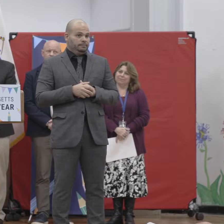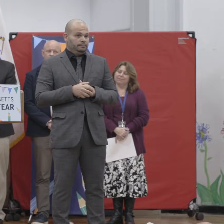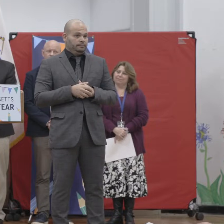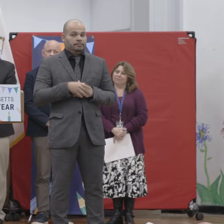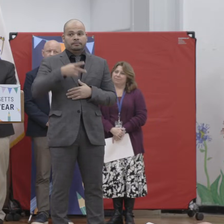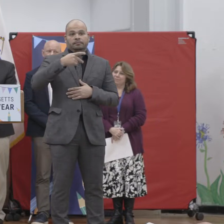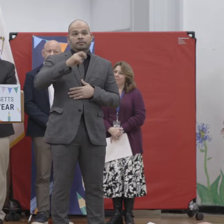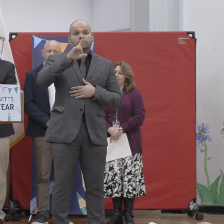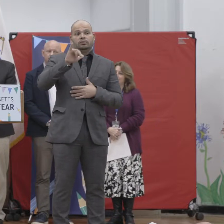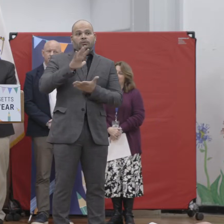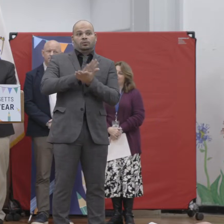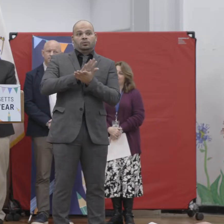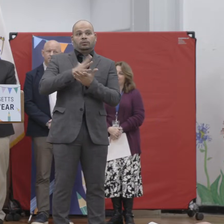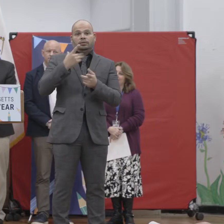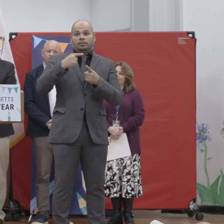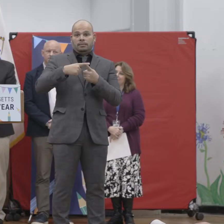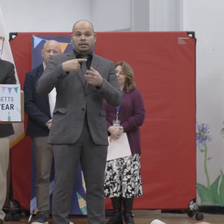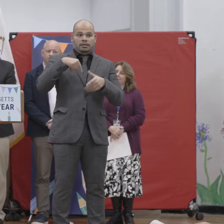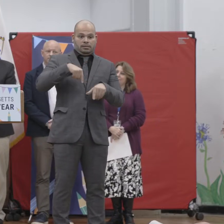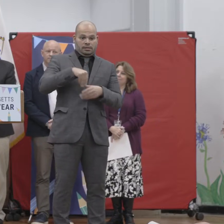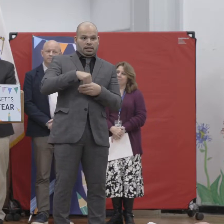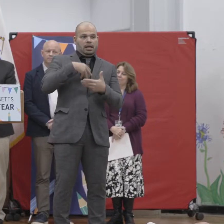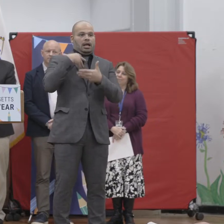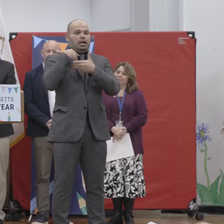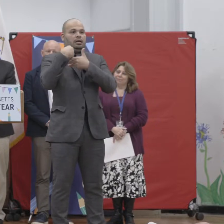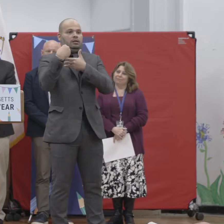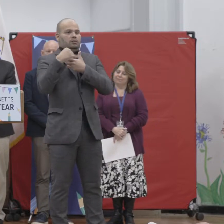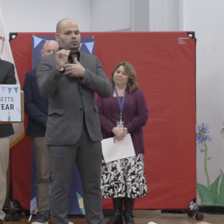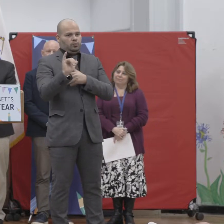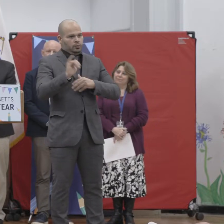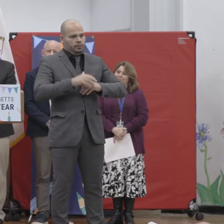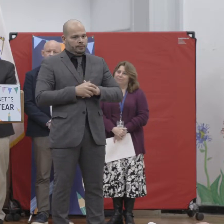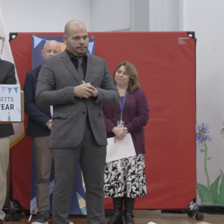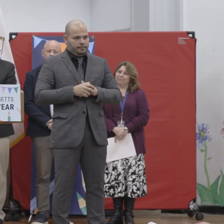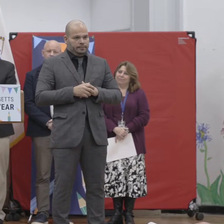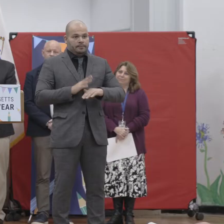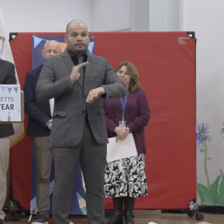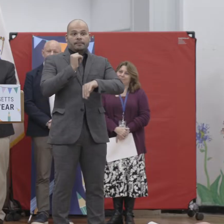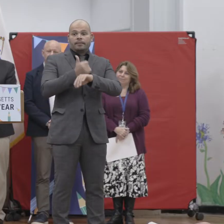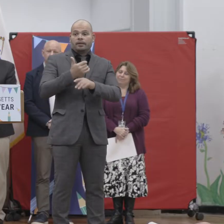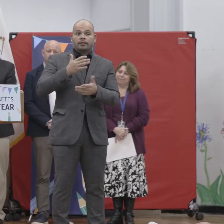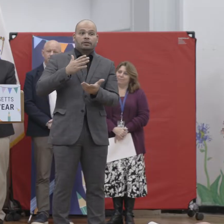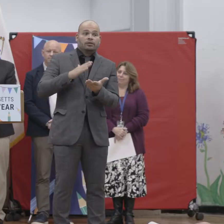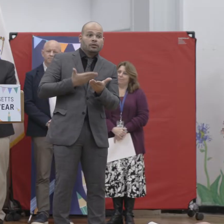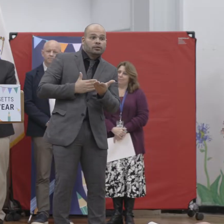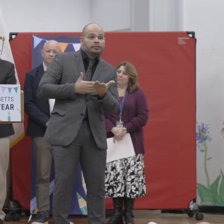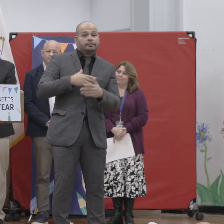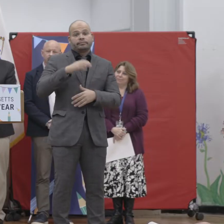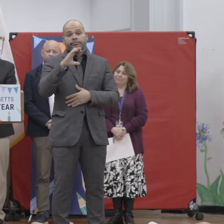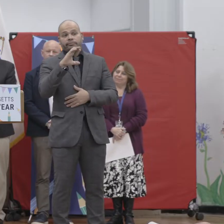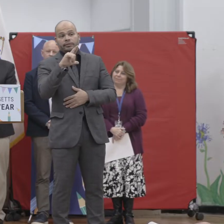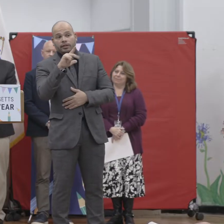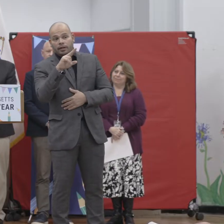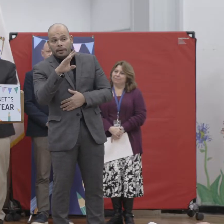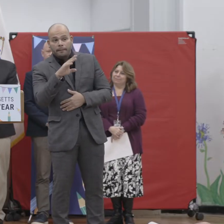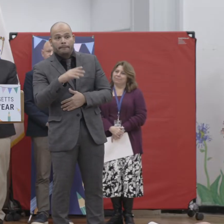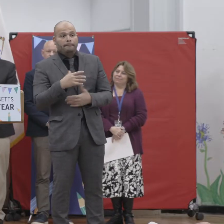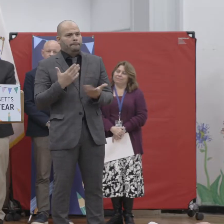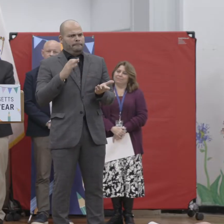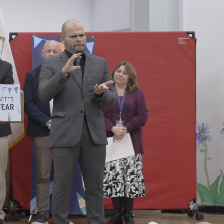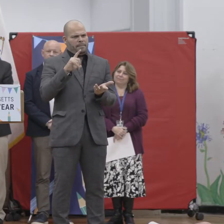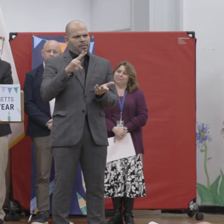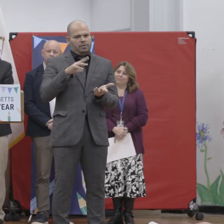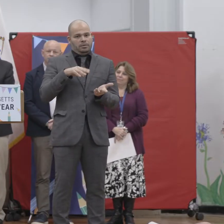city. Whether it's cooking clubs that she's organized, where her students are the ones practicing, doing the